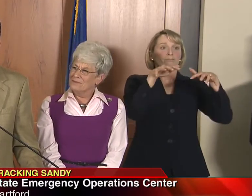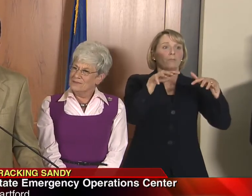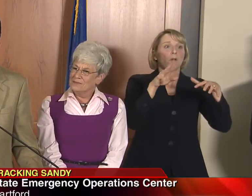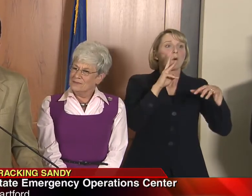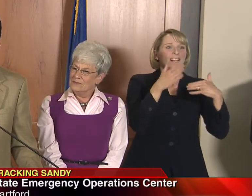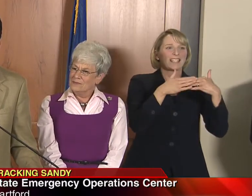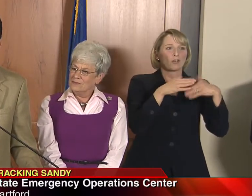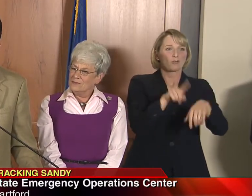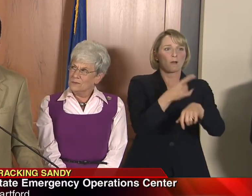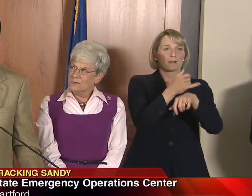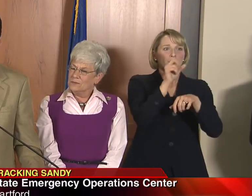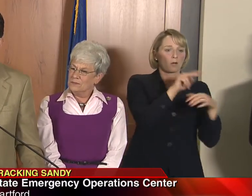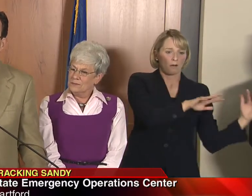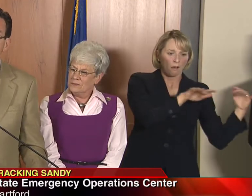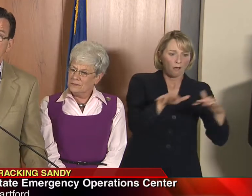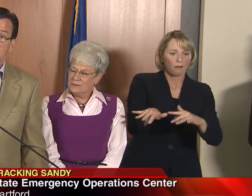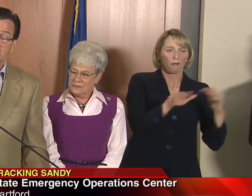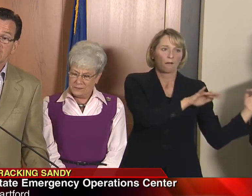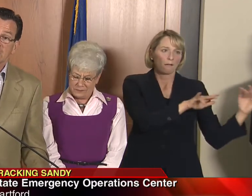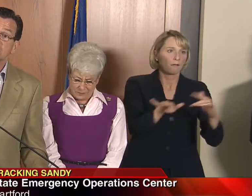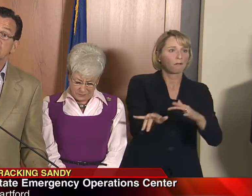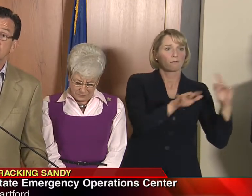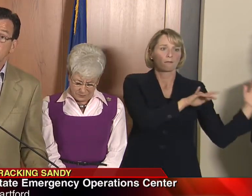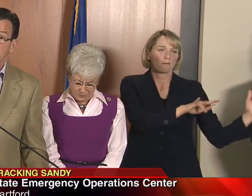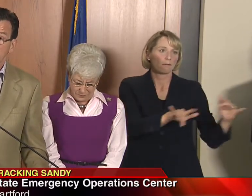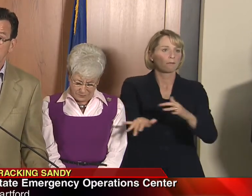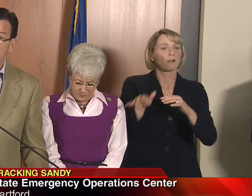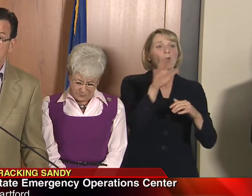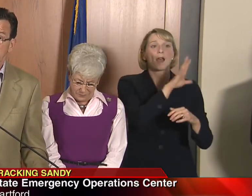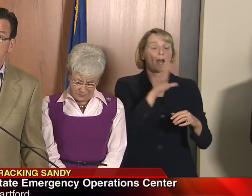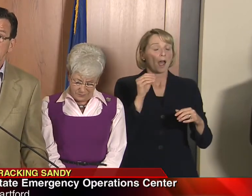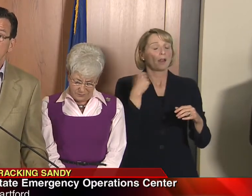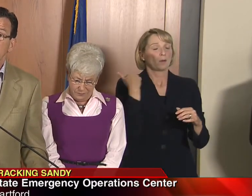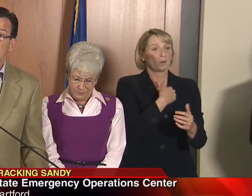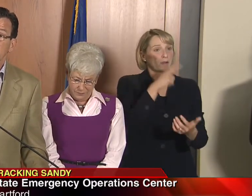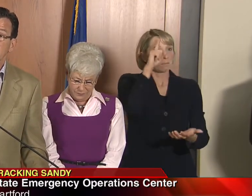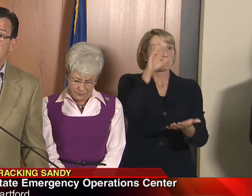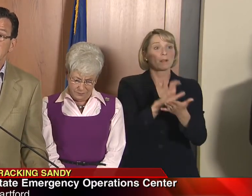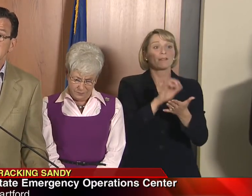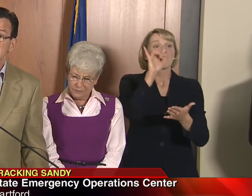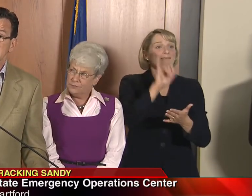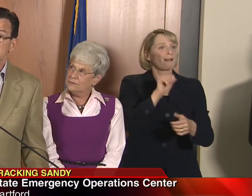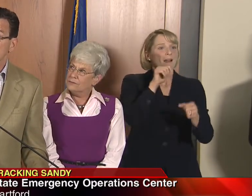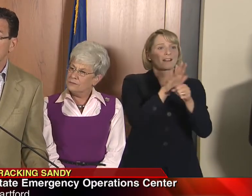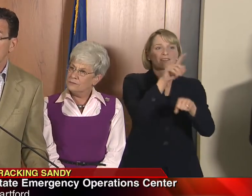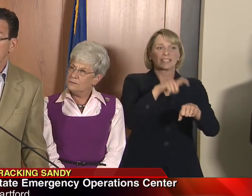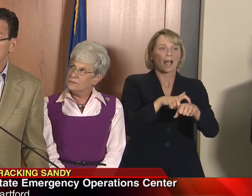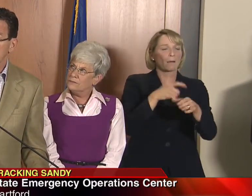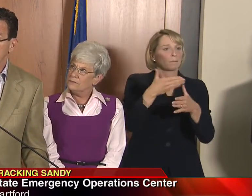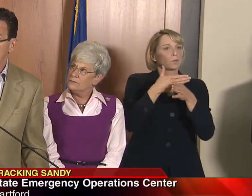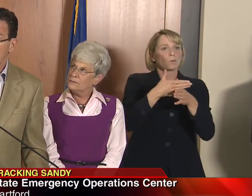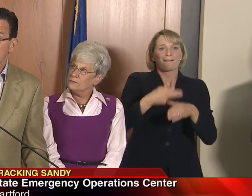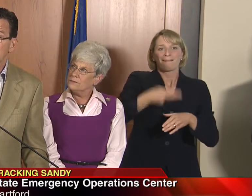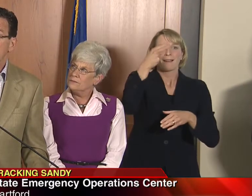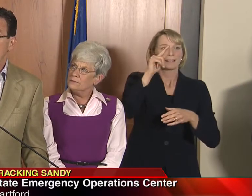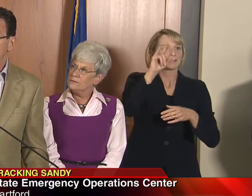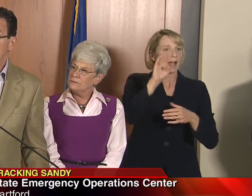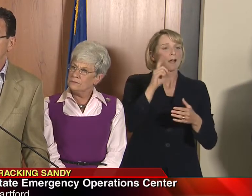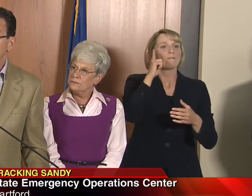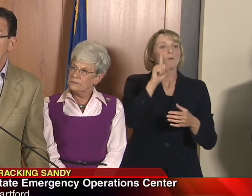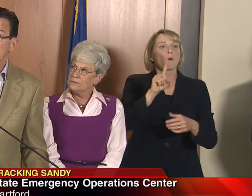Sound, and with periods that are too short, we believe, to allow Long Island to